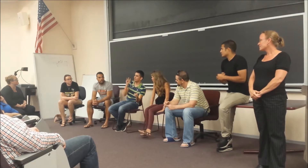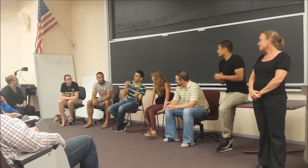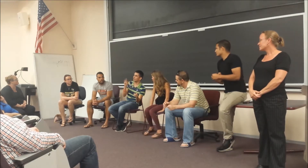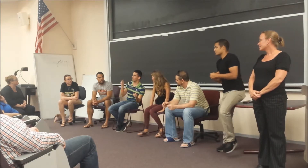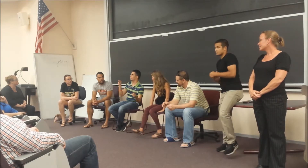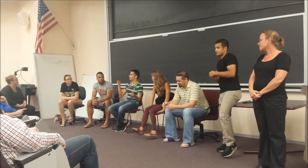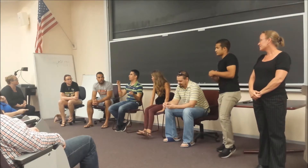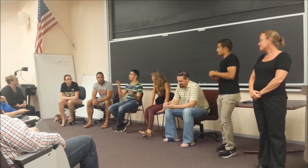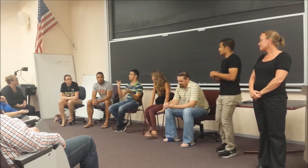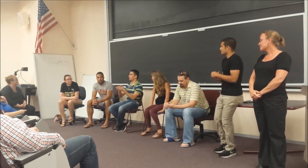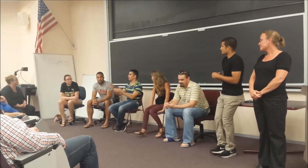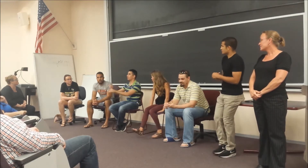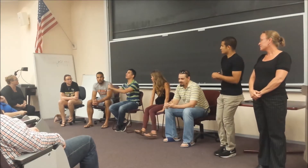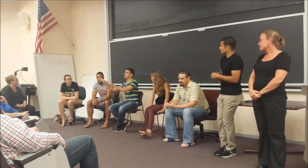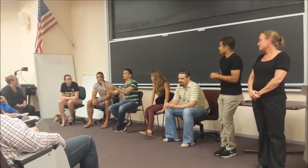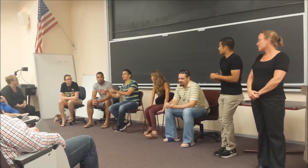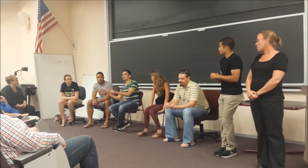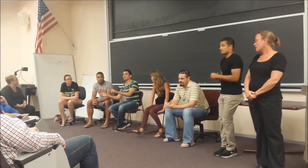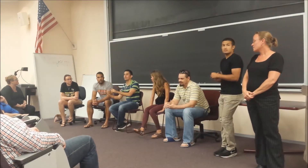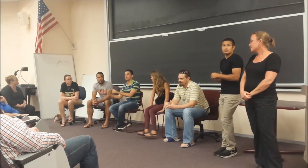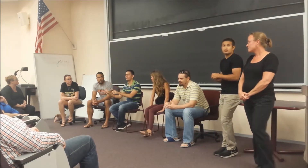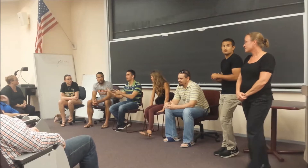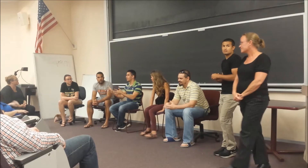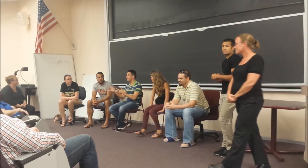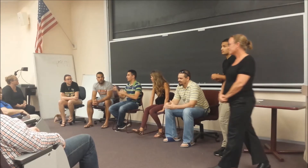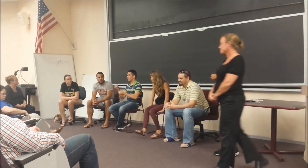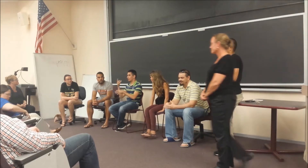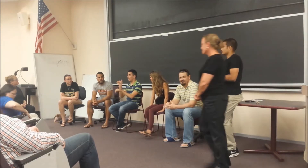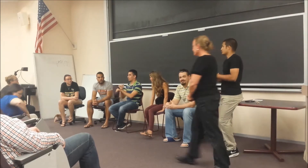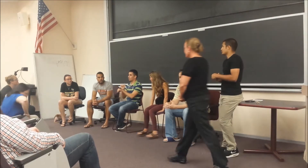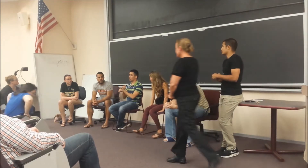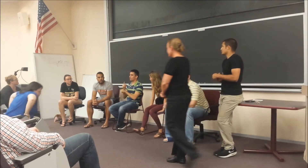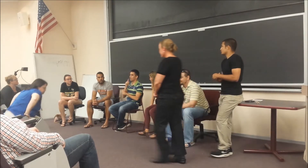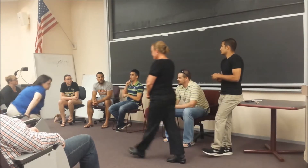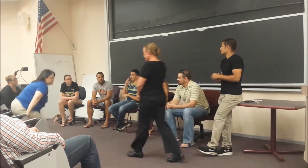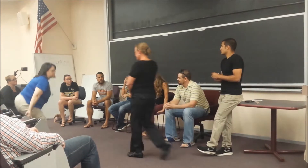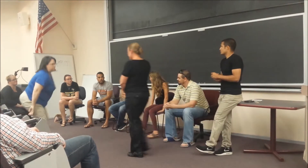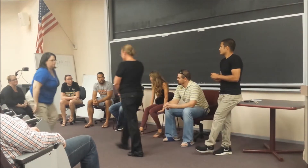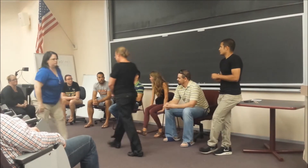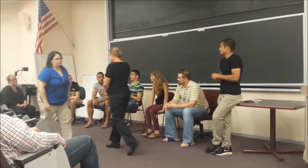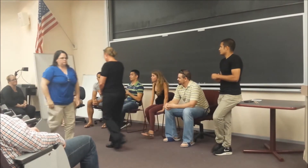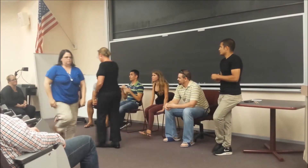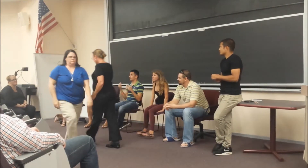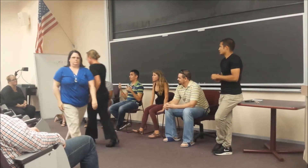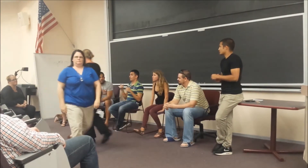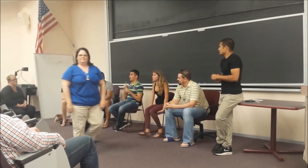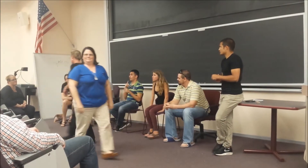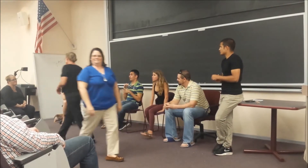what I'm thinking it is? I mean, no. That's a different thing. It's a lot of words. It's like a